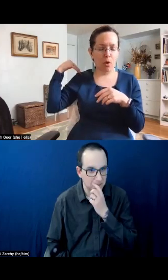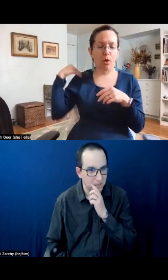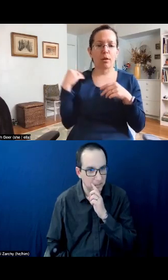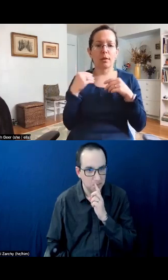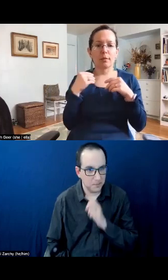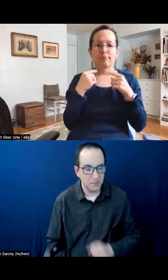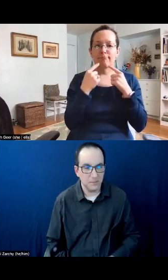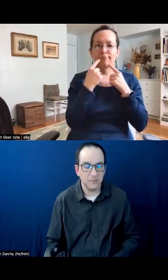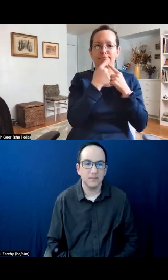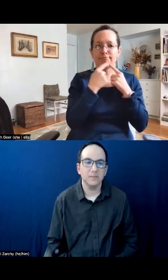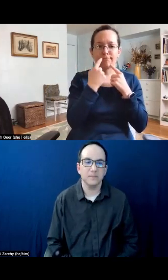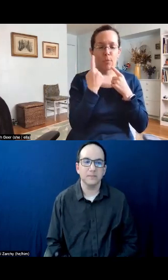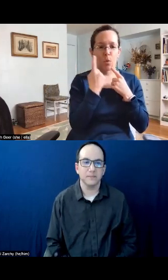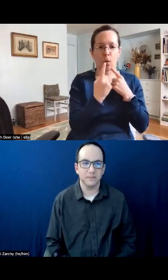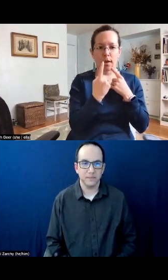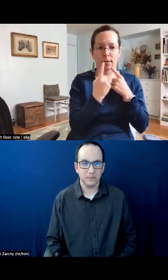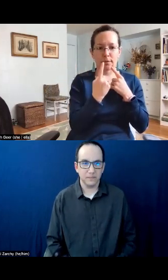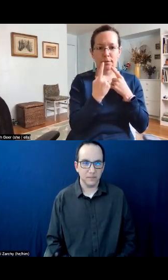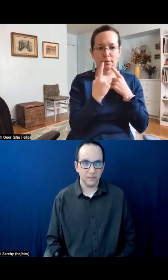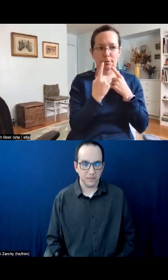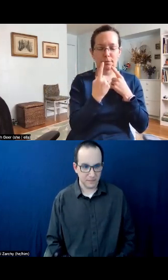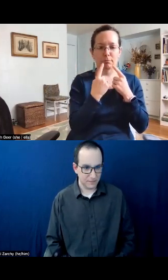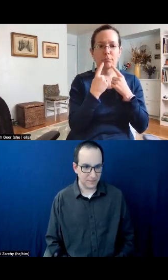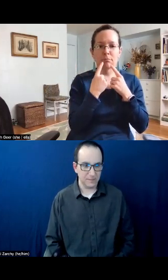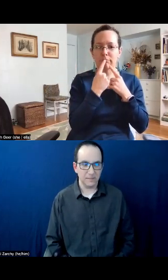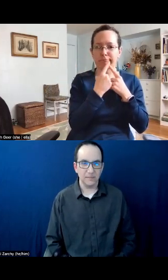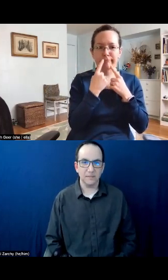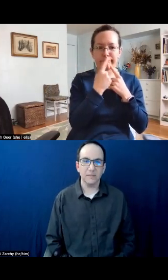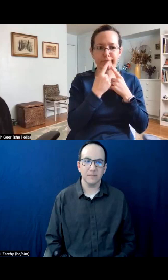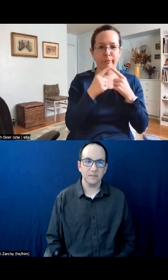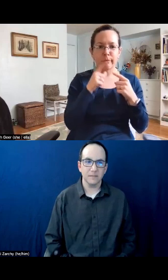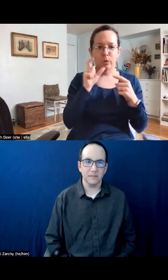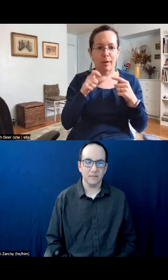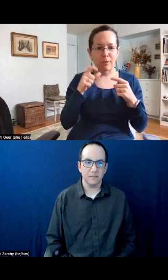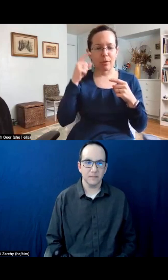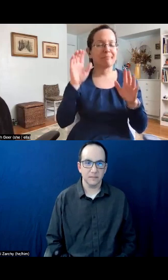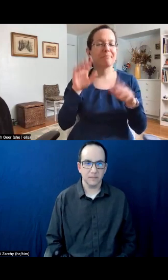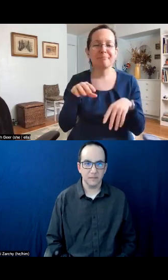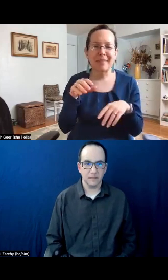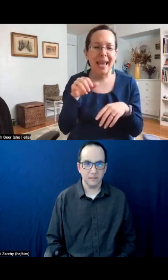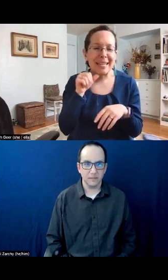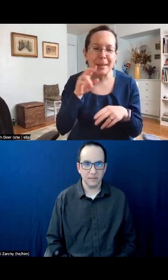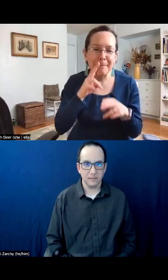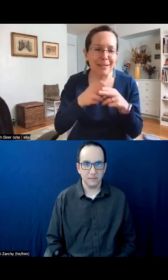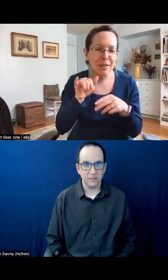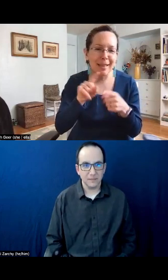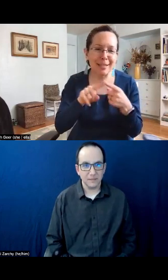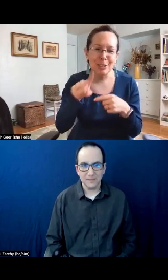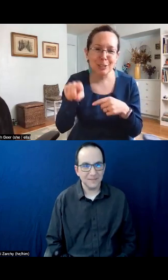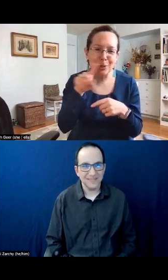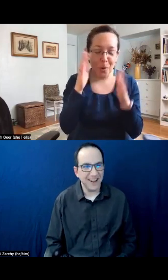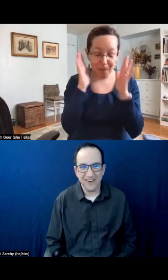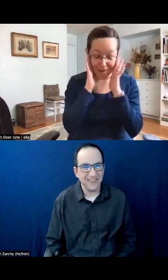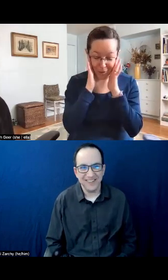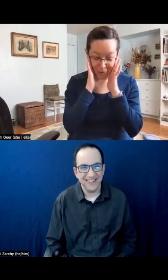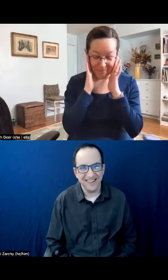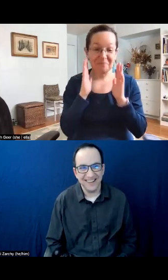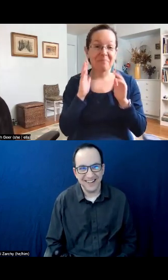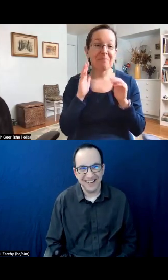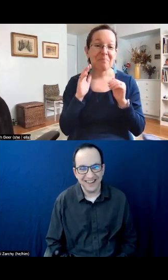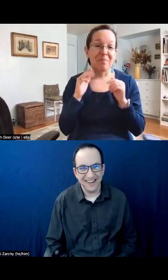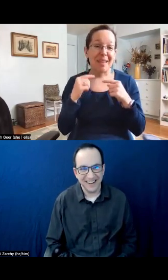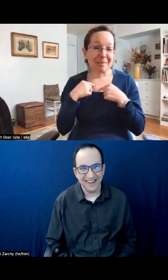again, I had briefly mentioned that the mouth's production is one articulator, right? Again, in the